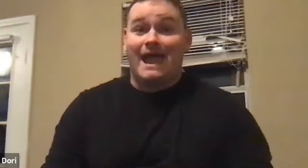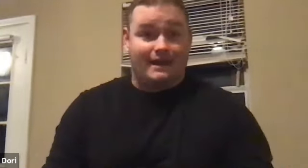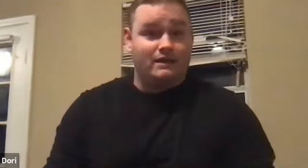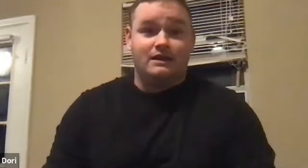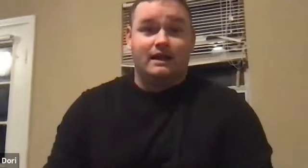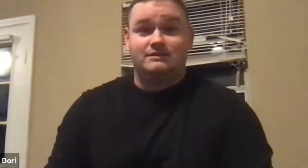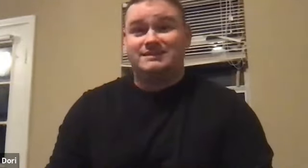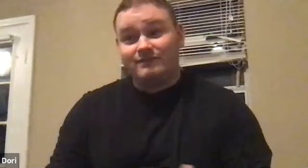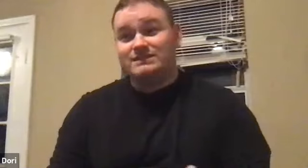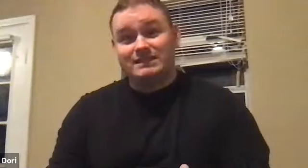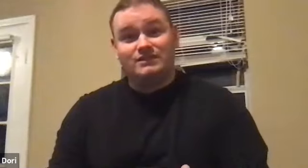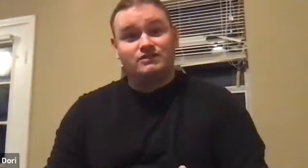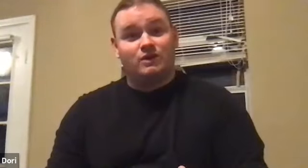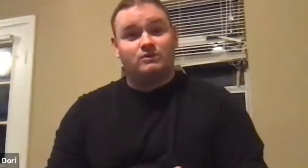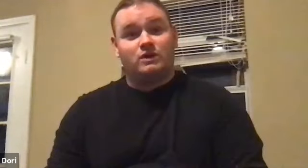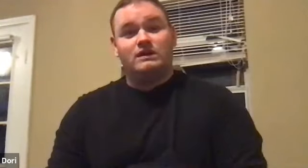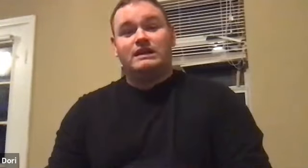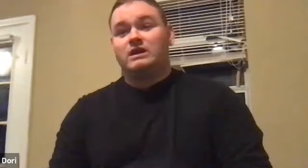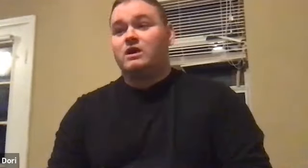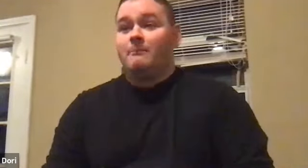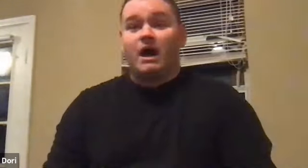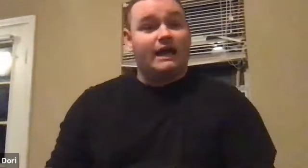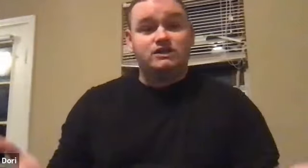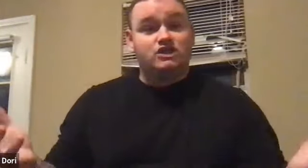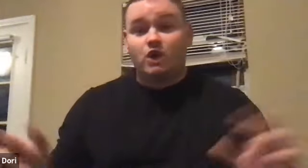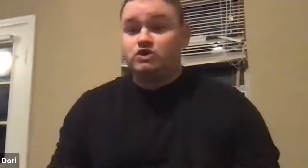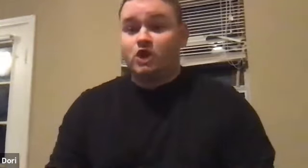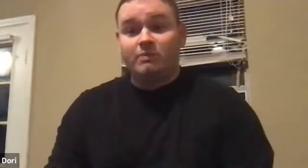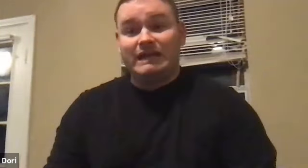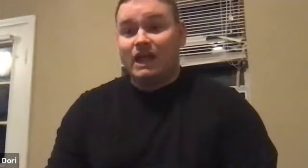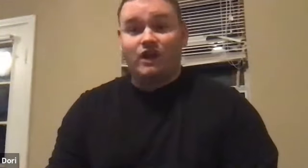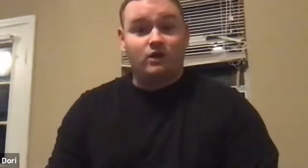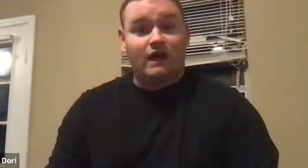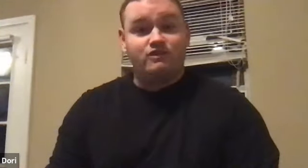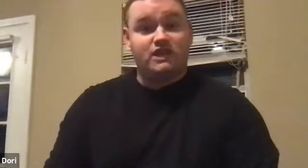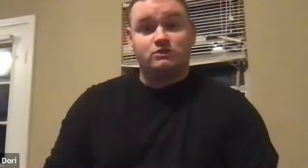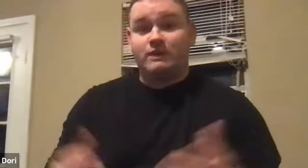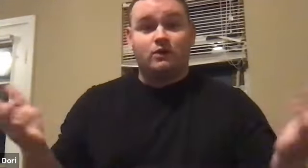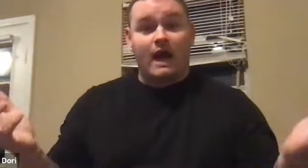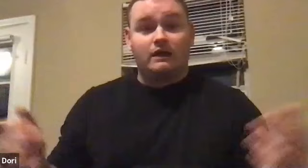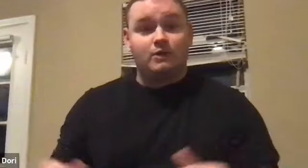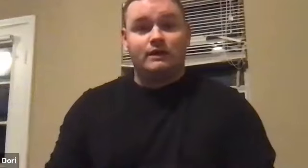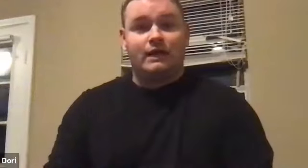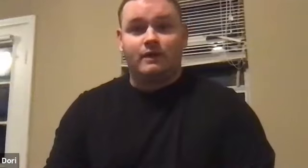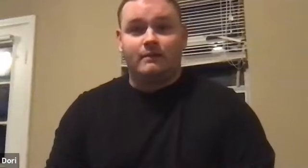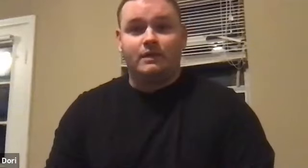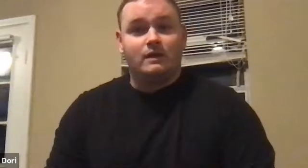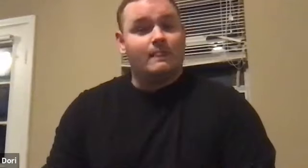mad. 17 years old, you know, but he's just too stupid to carry on a conversation. We don't know how to communicate with him.